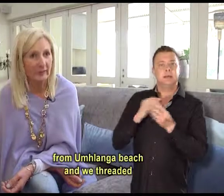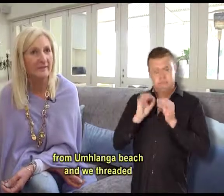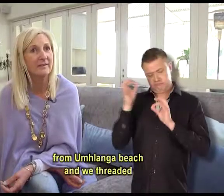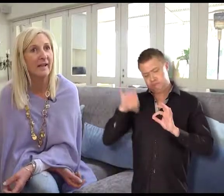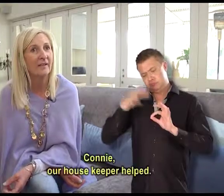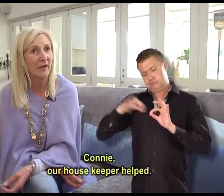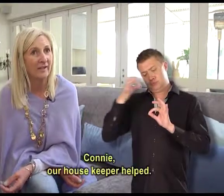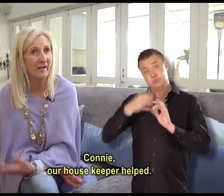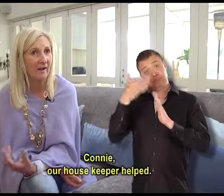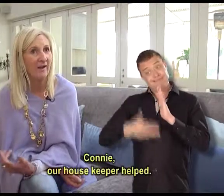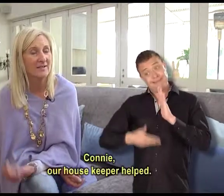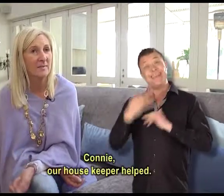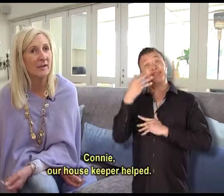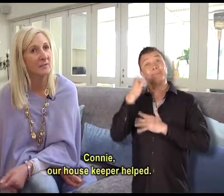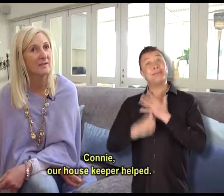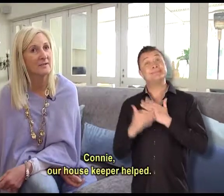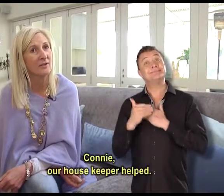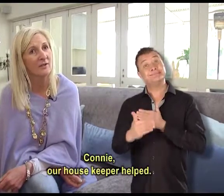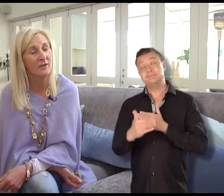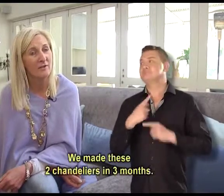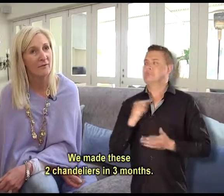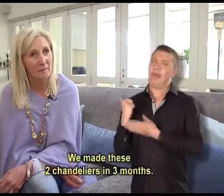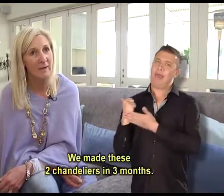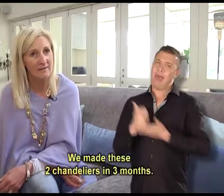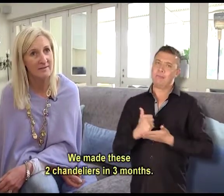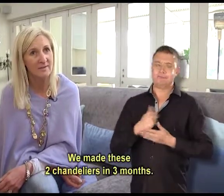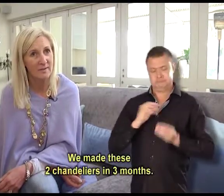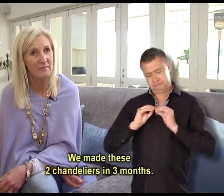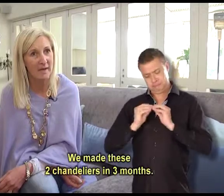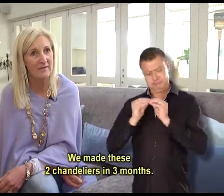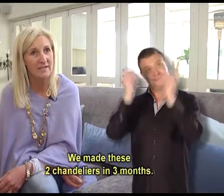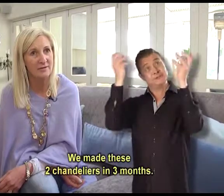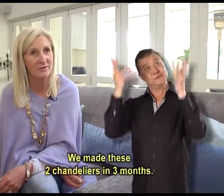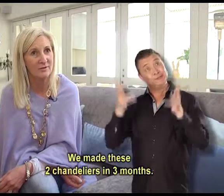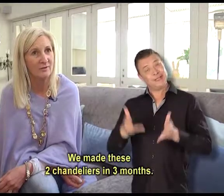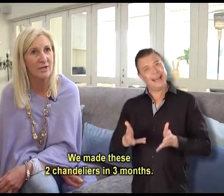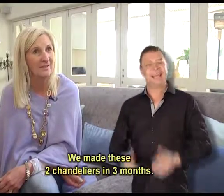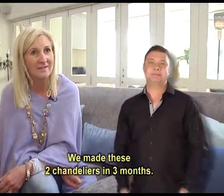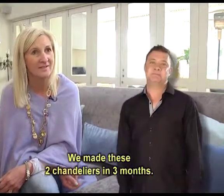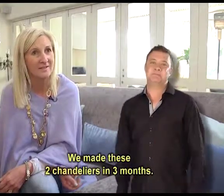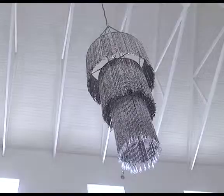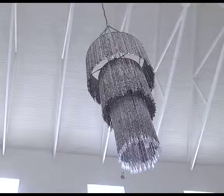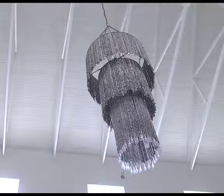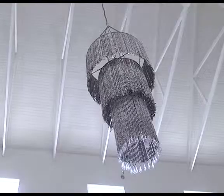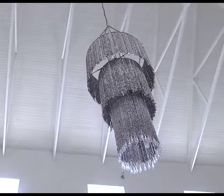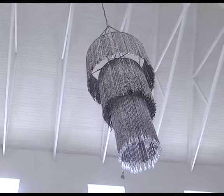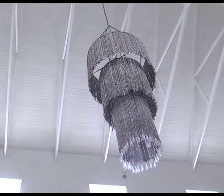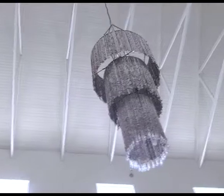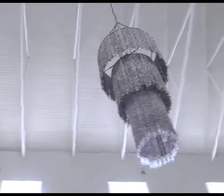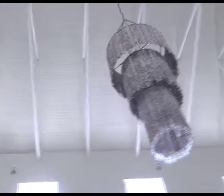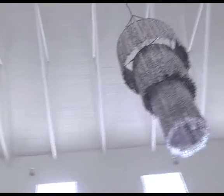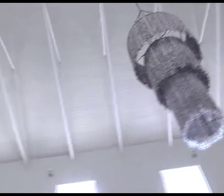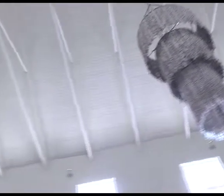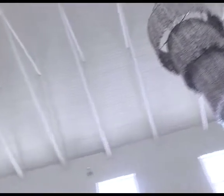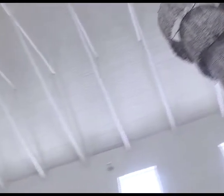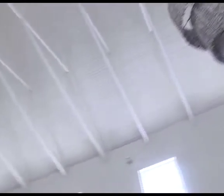we threaded, and Connie, our housekeeper, helped us. So for 3 months we made these 2 chandeliers.